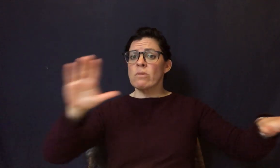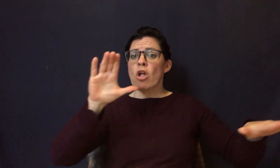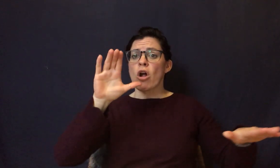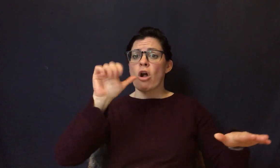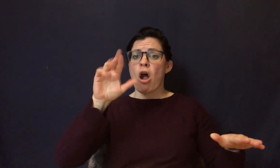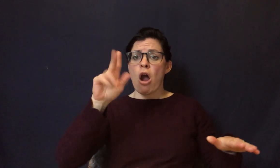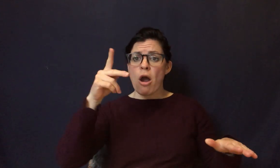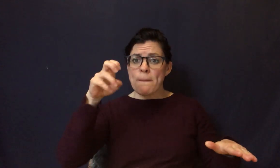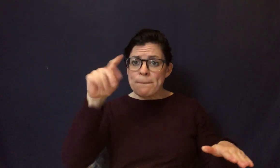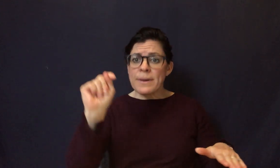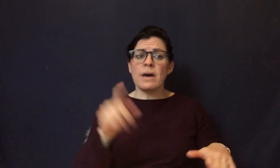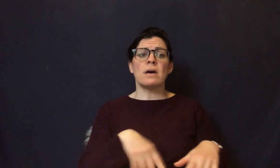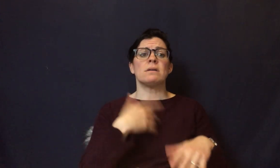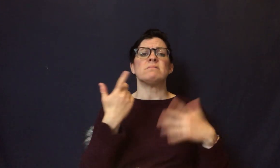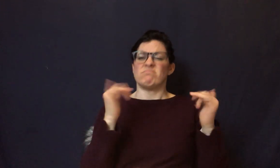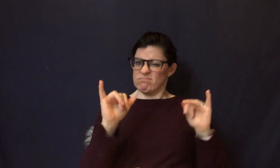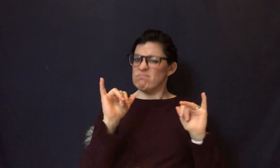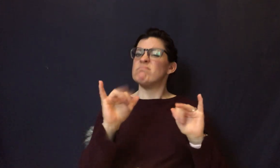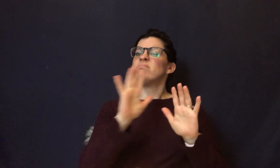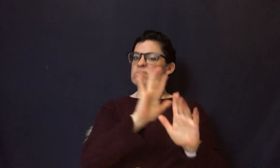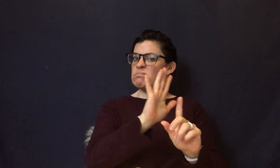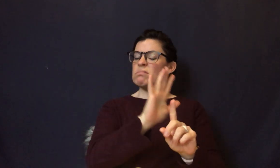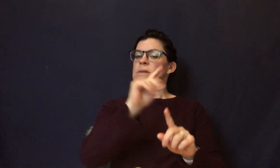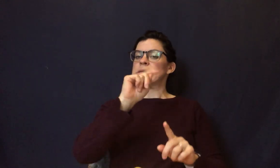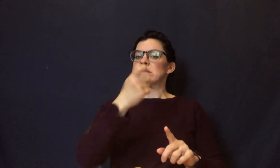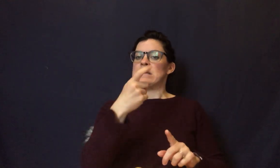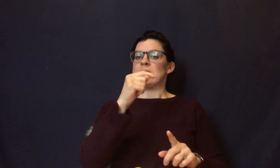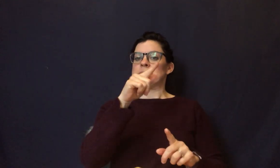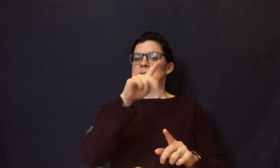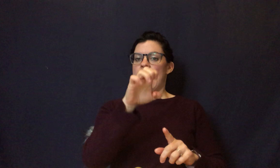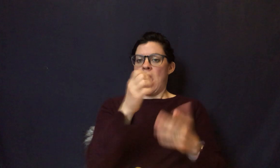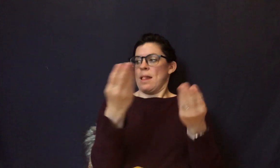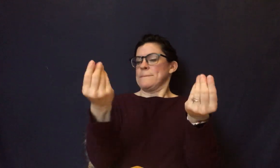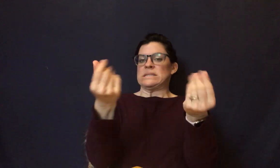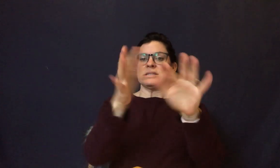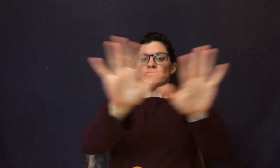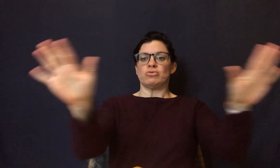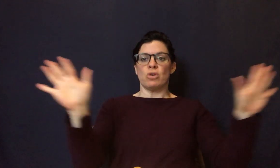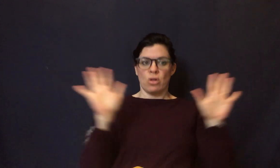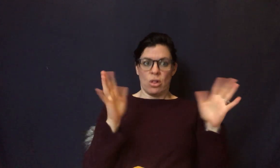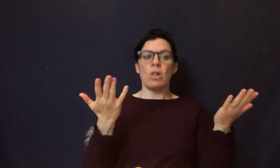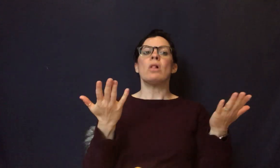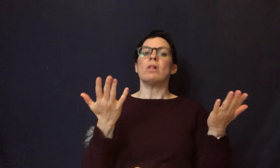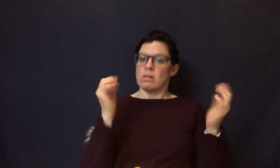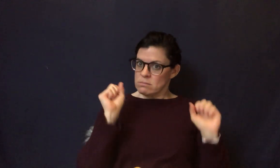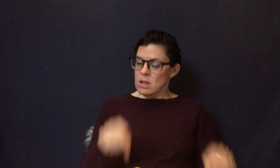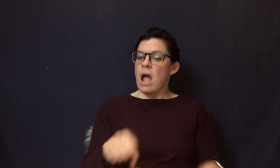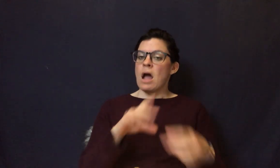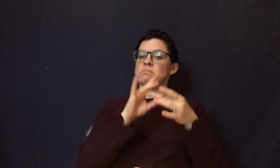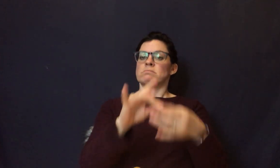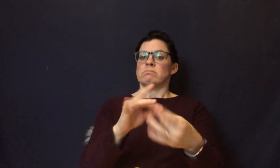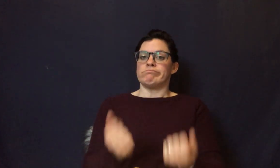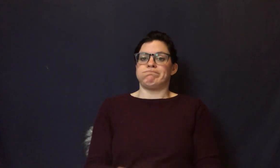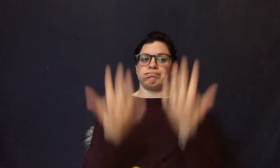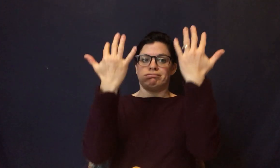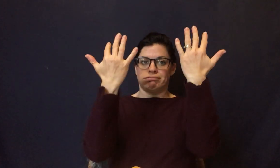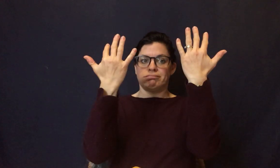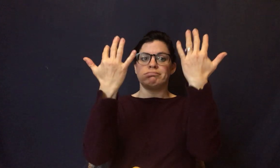wood, trash, all right, that type of thing. Okay, and what is that called? When we're talking about a